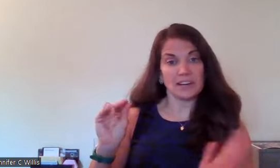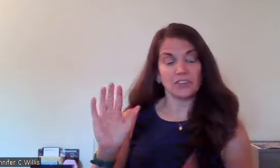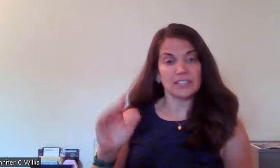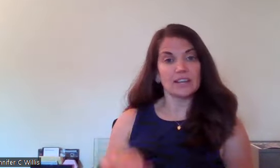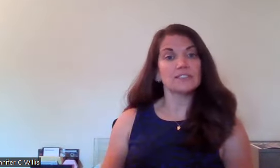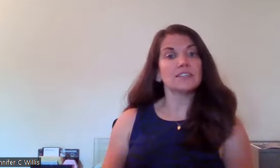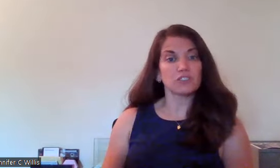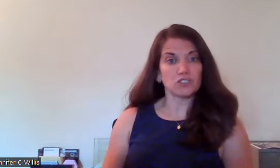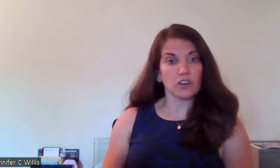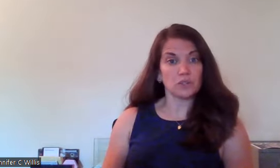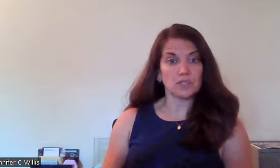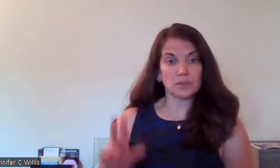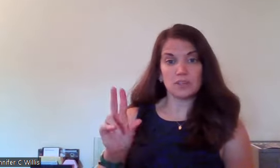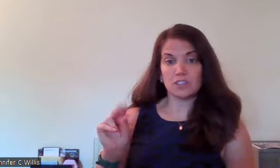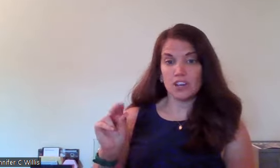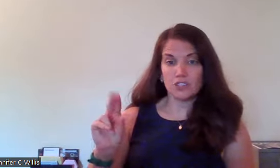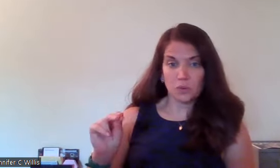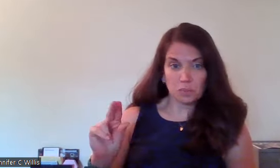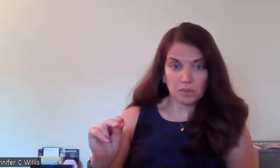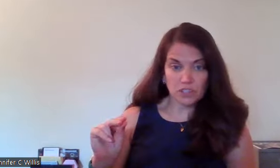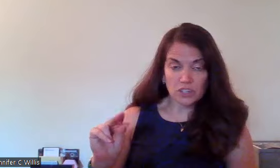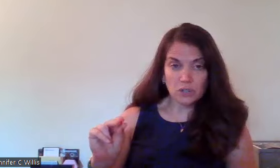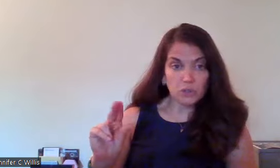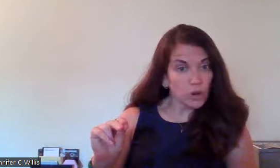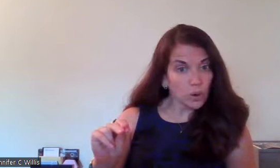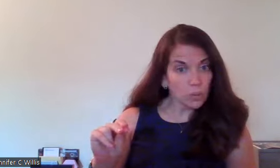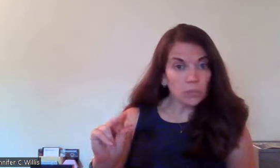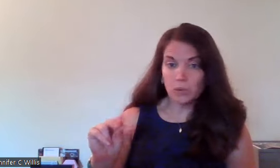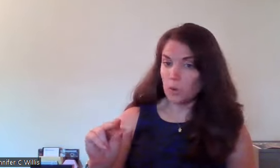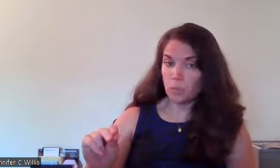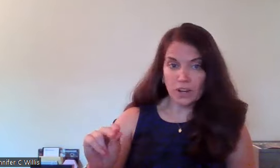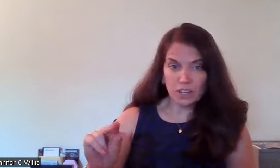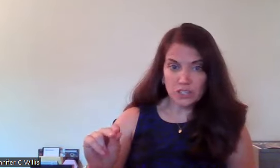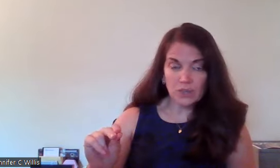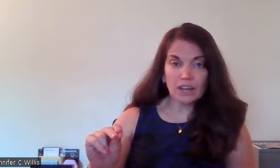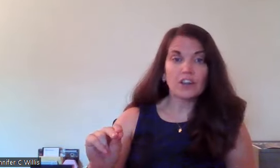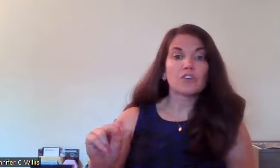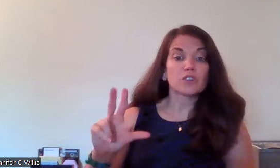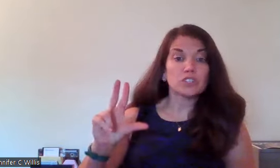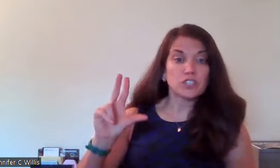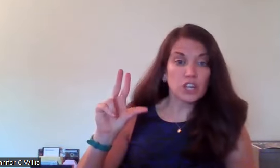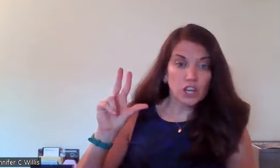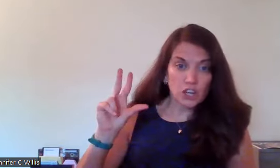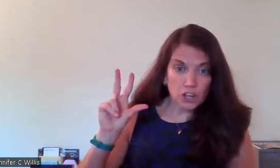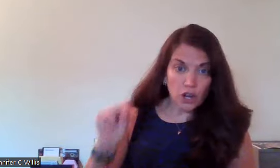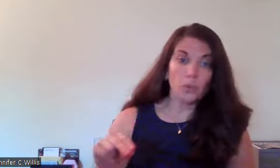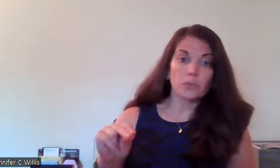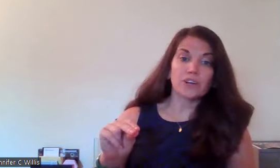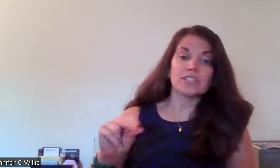on the intensity that you're trying to exhibit. So it could be a very gentle no, nope, we're not going to do that, versus no. That's